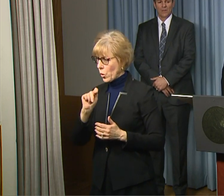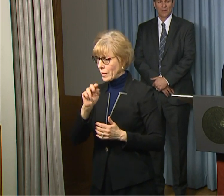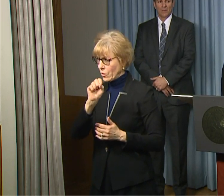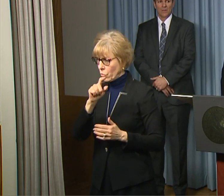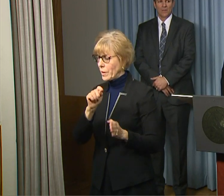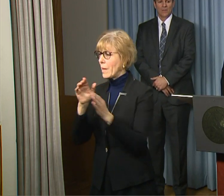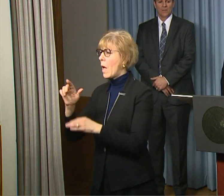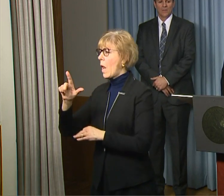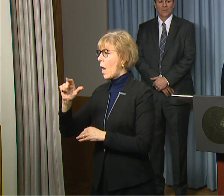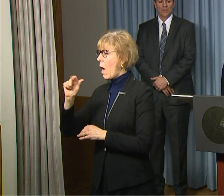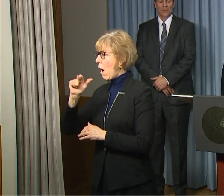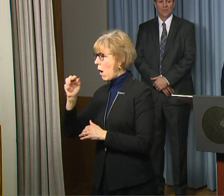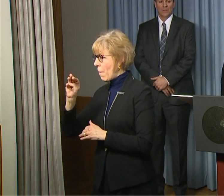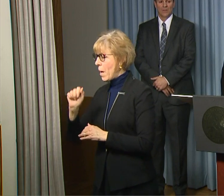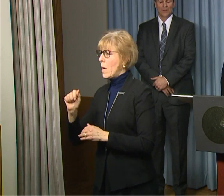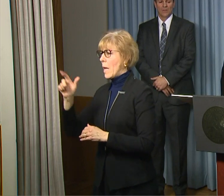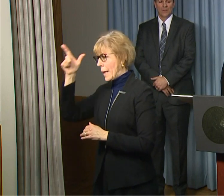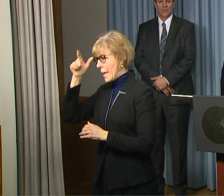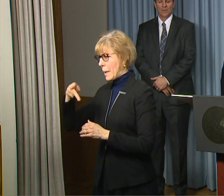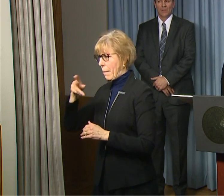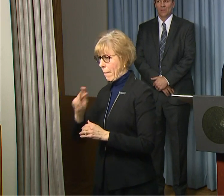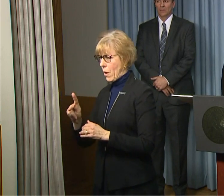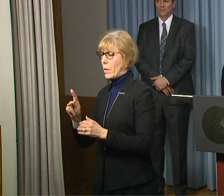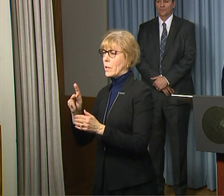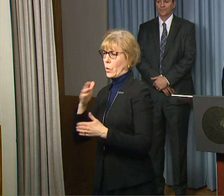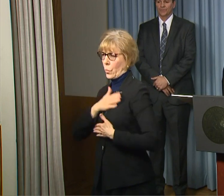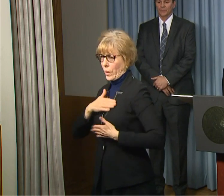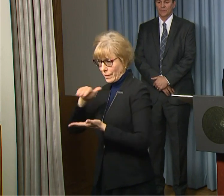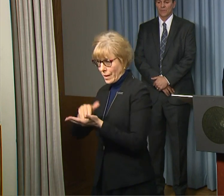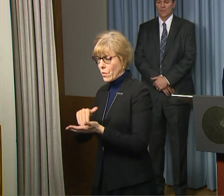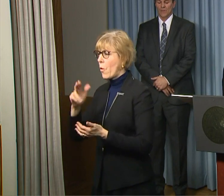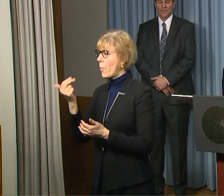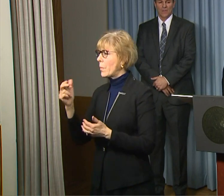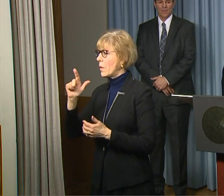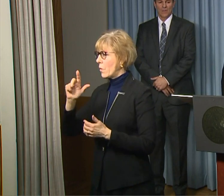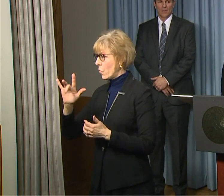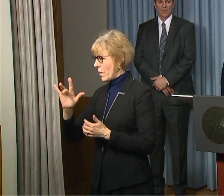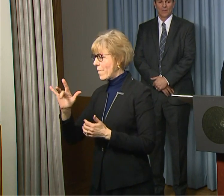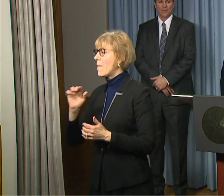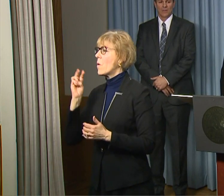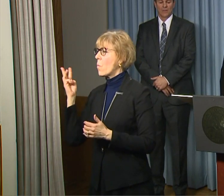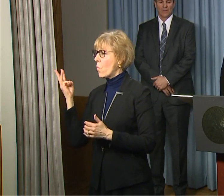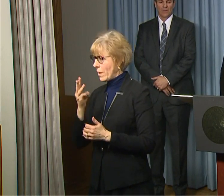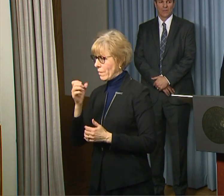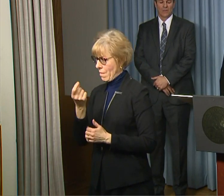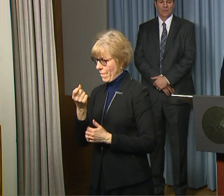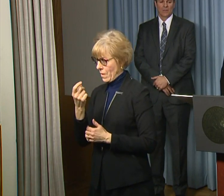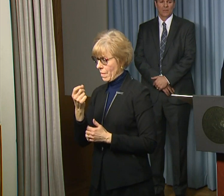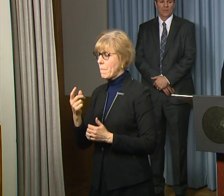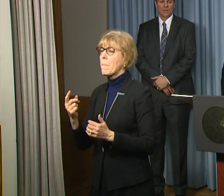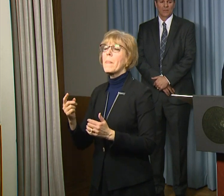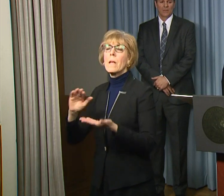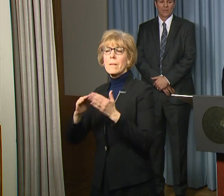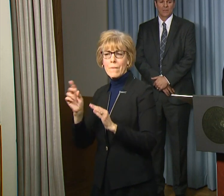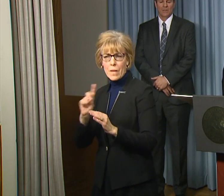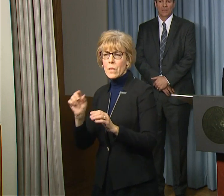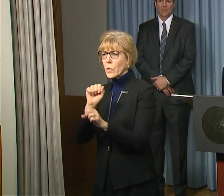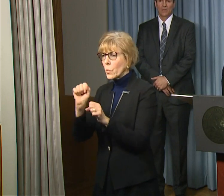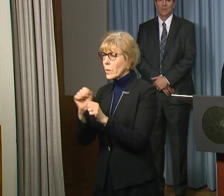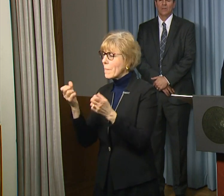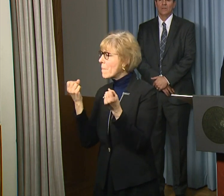Alma Lincoln Park Recreation Center, located at 1325 West 11th. The city is working on multiple options